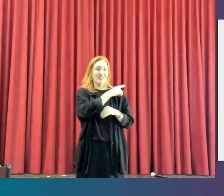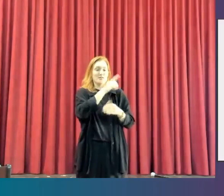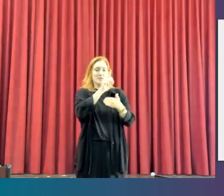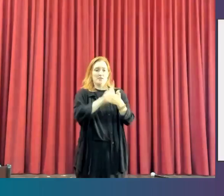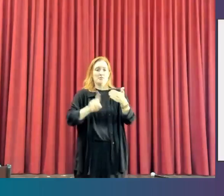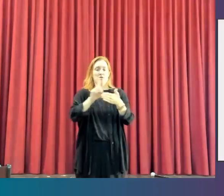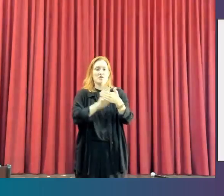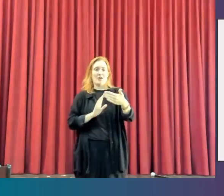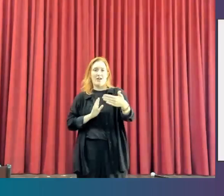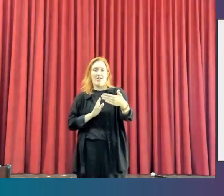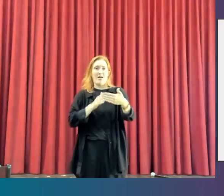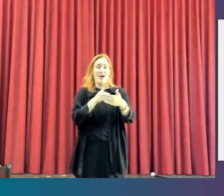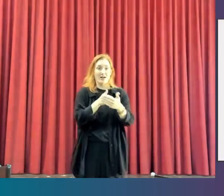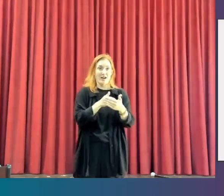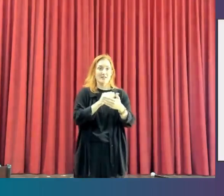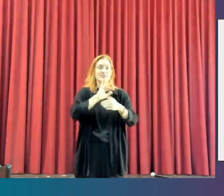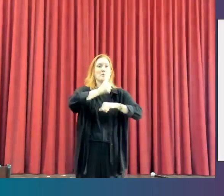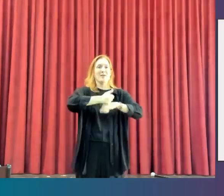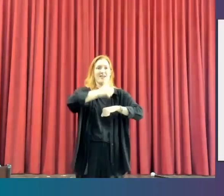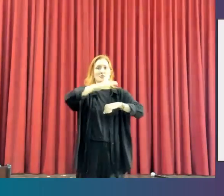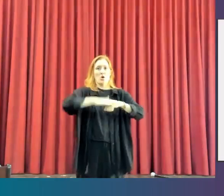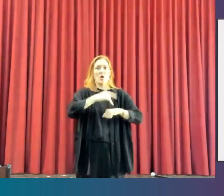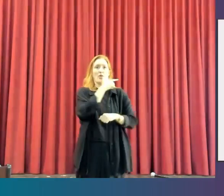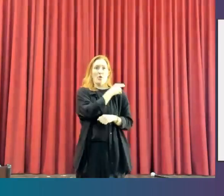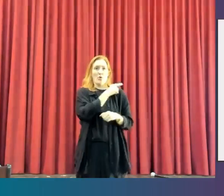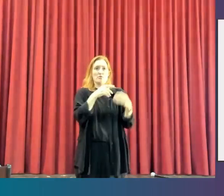experiencing discrimination based on the following: